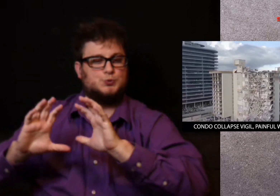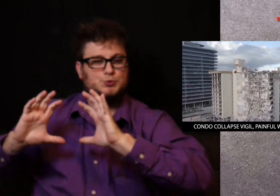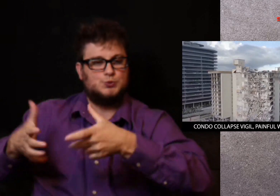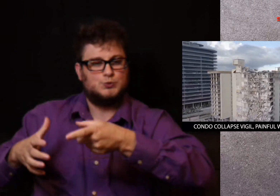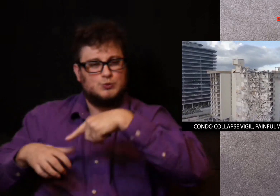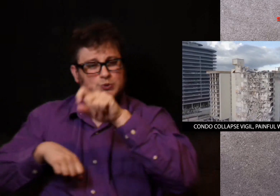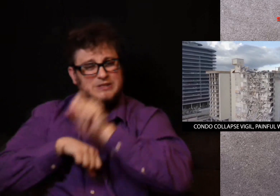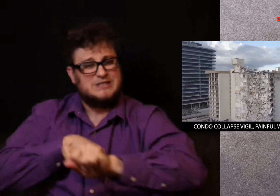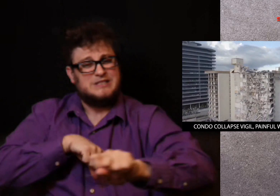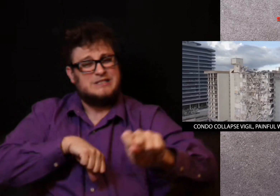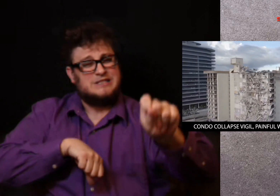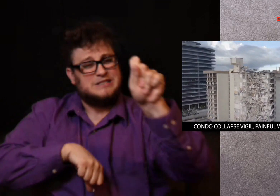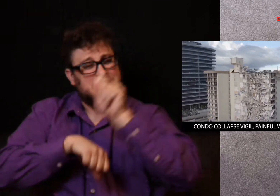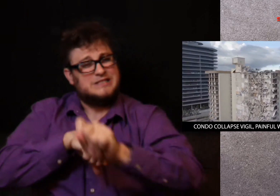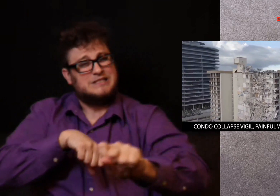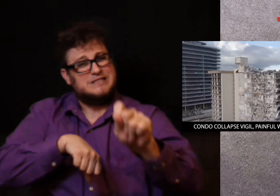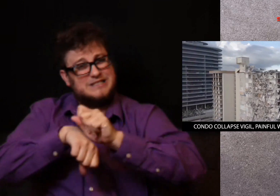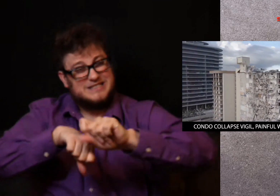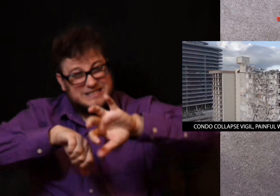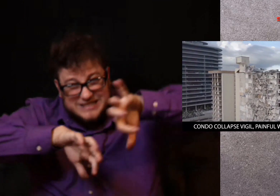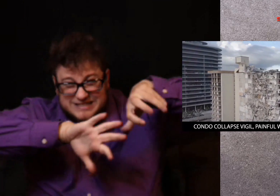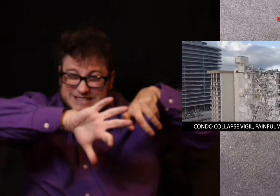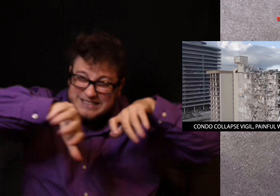entering its sixth day.